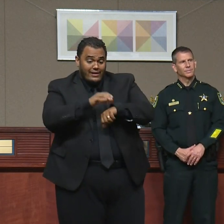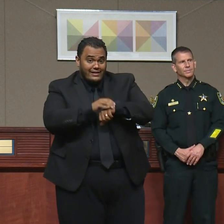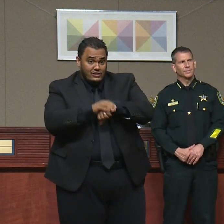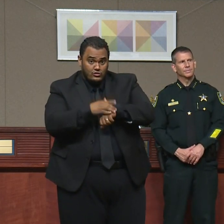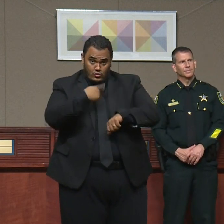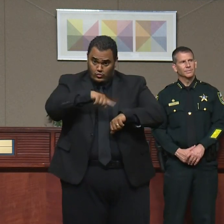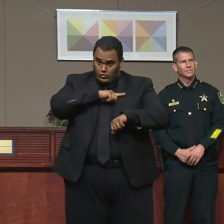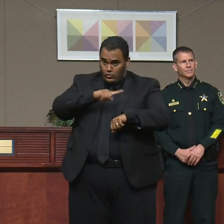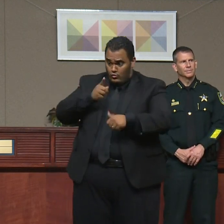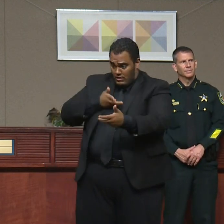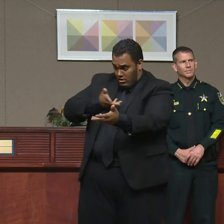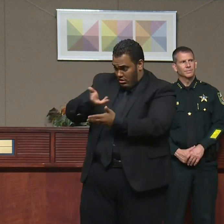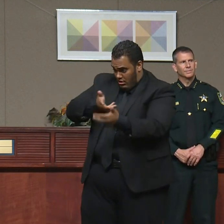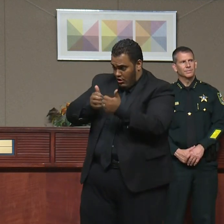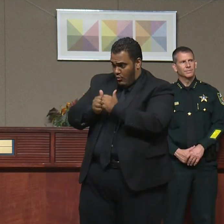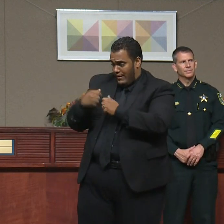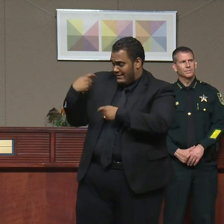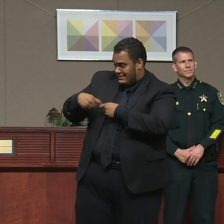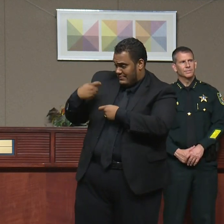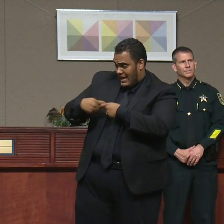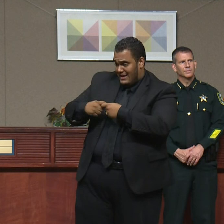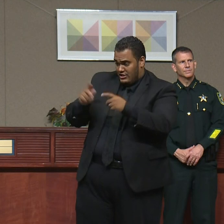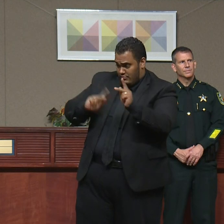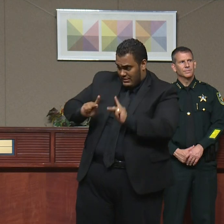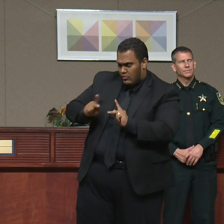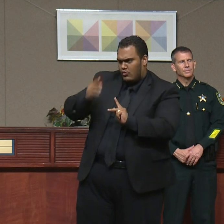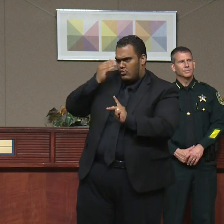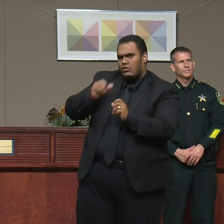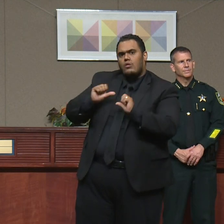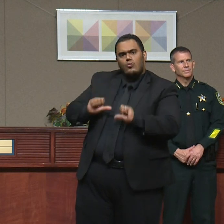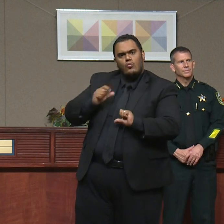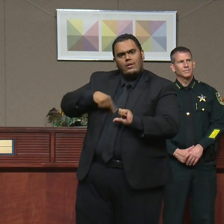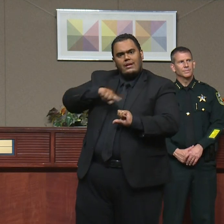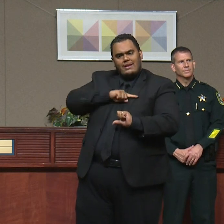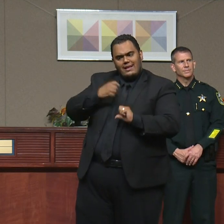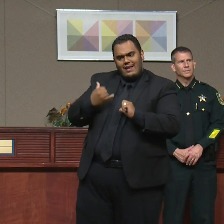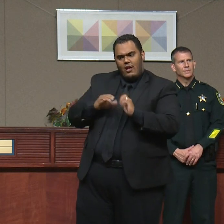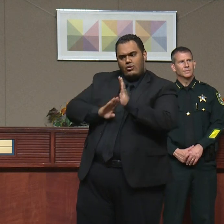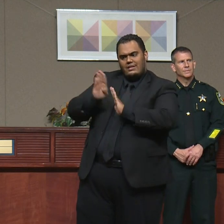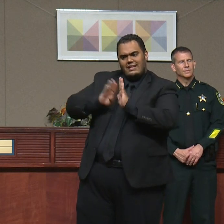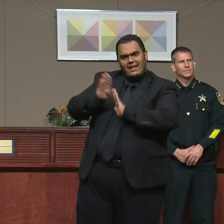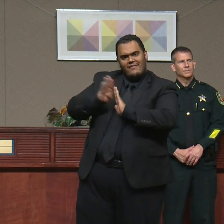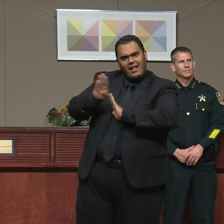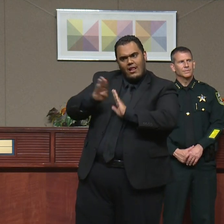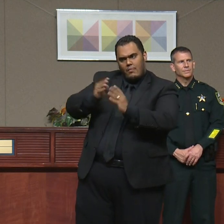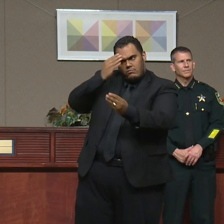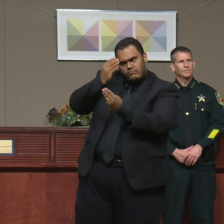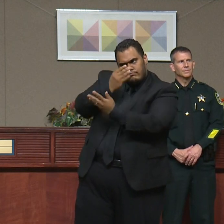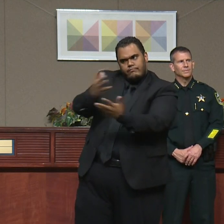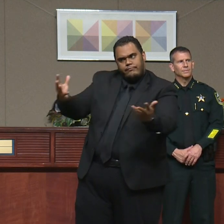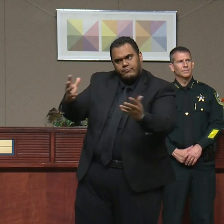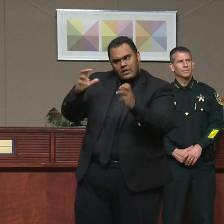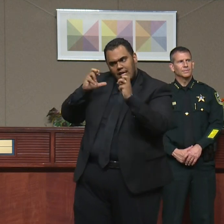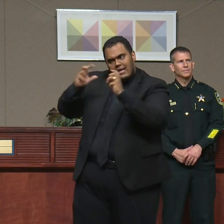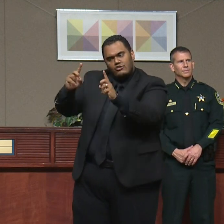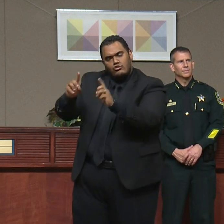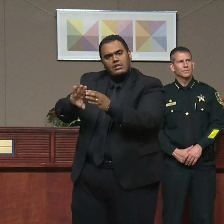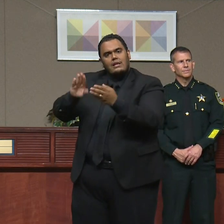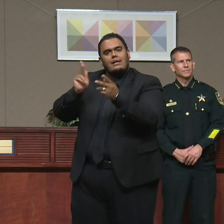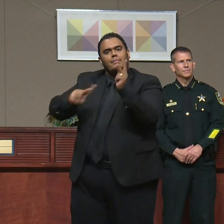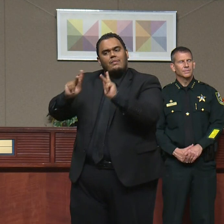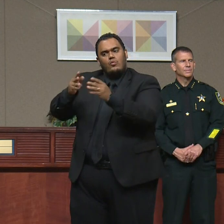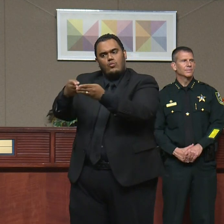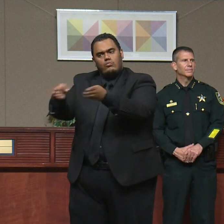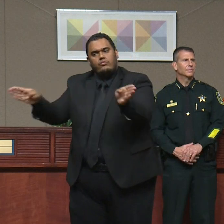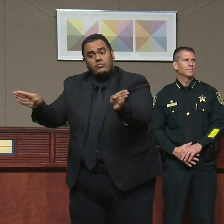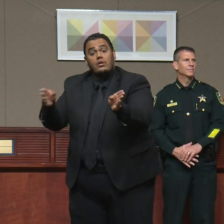general as we develop campaigns to educate the public on what procedures to take, they should take? And